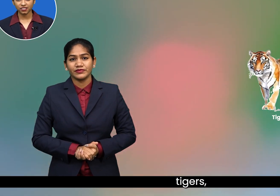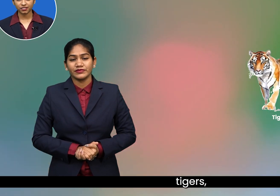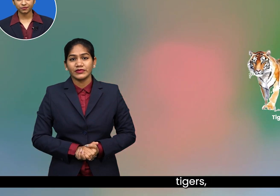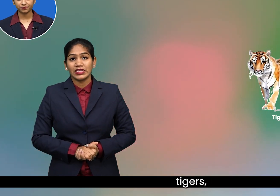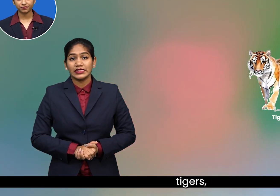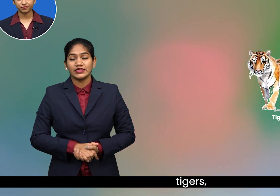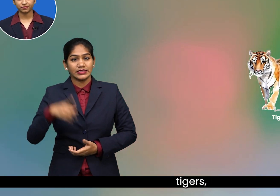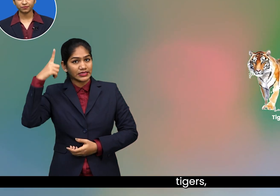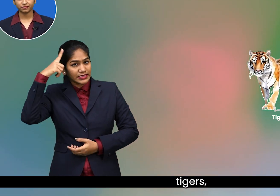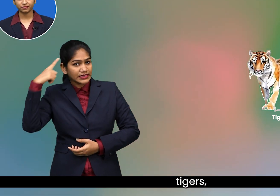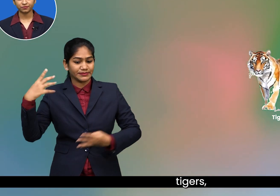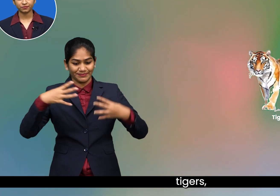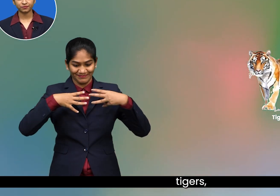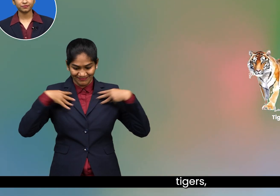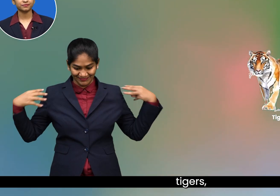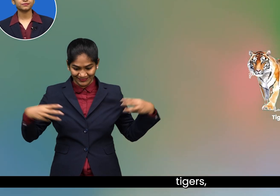Tigers,